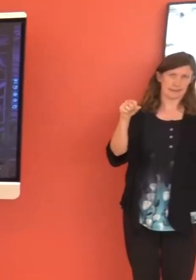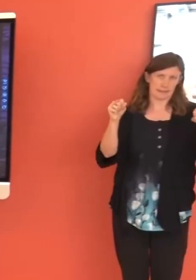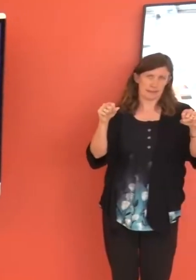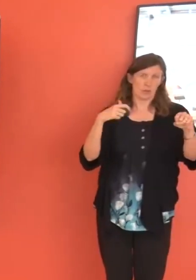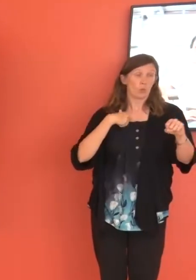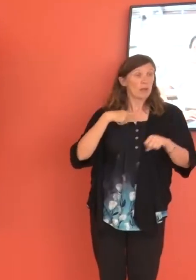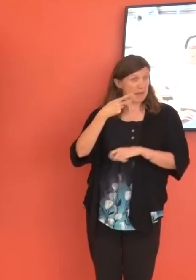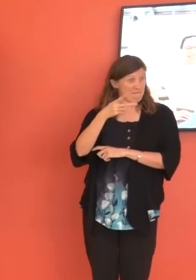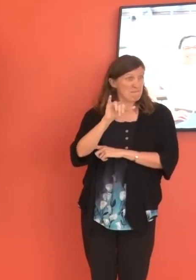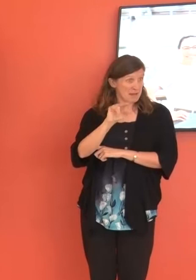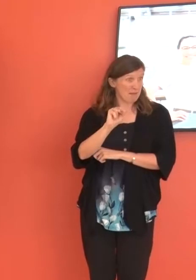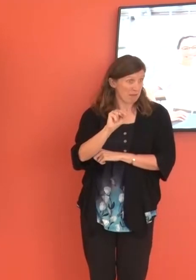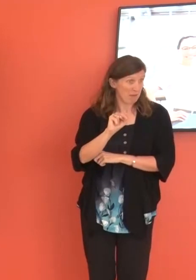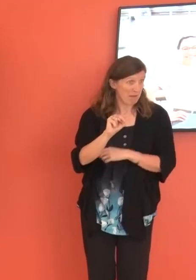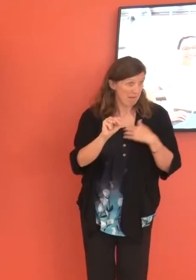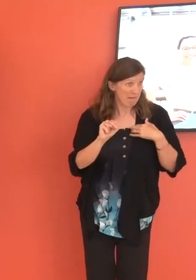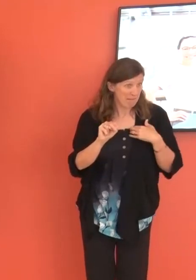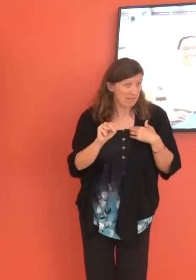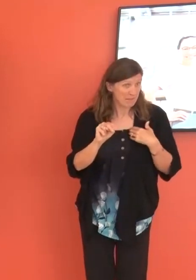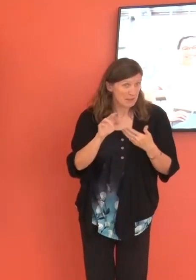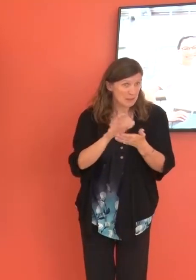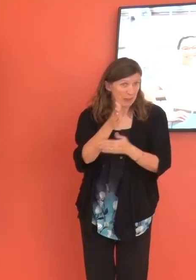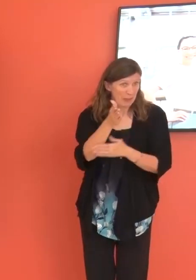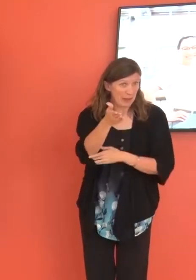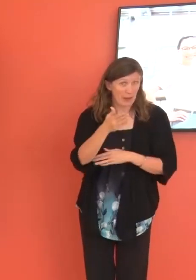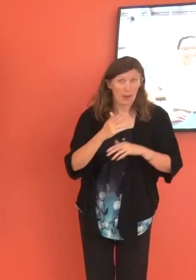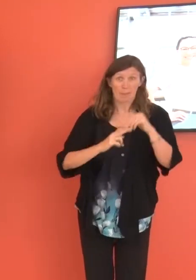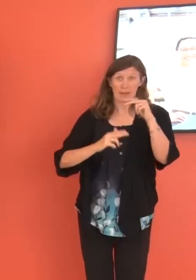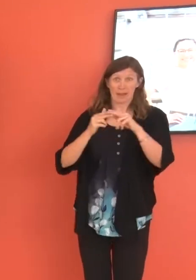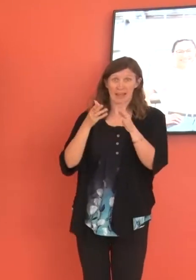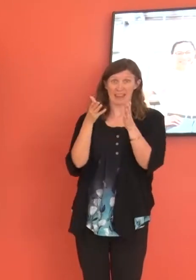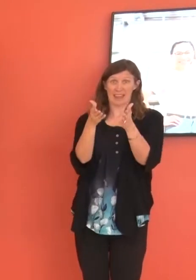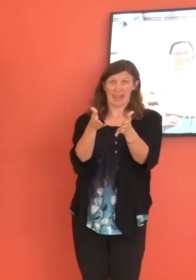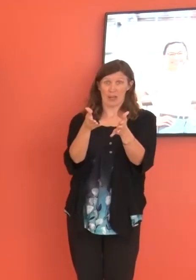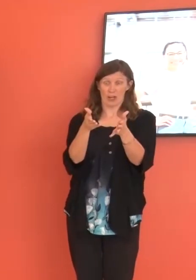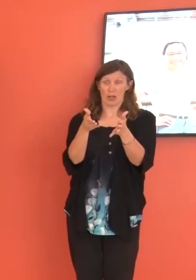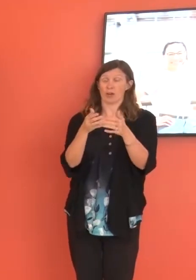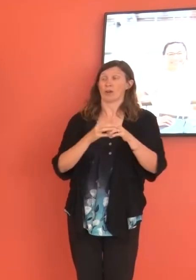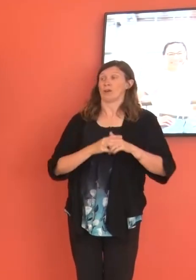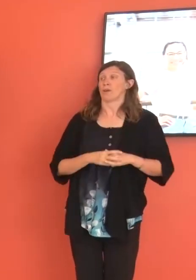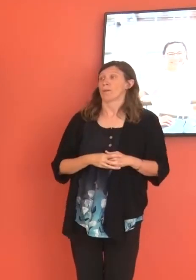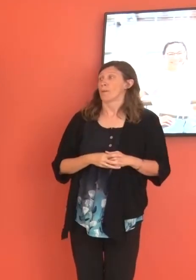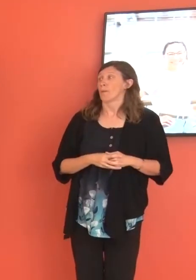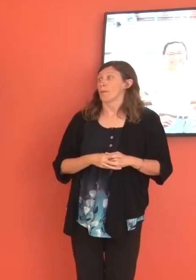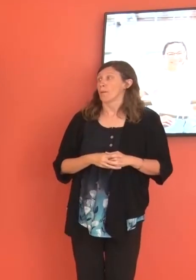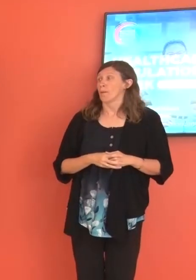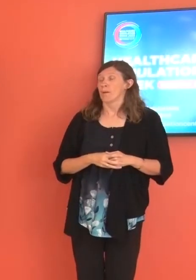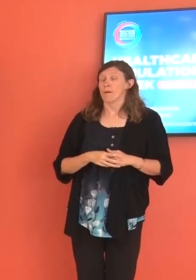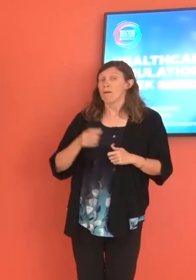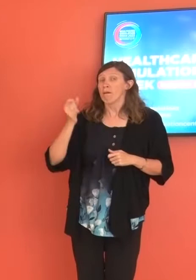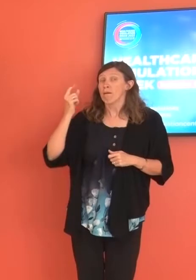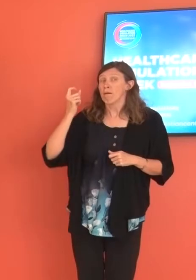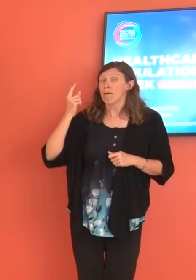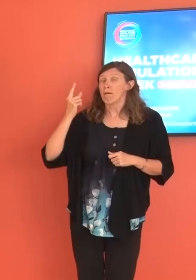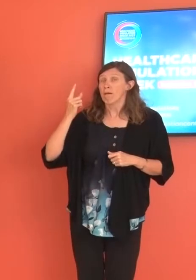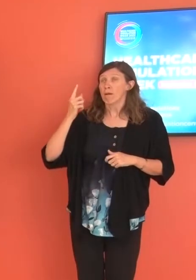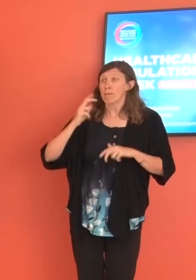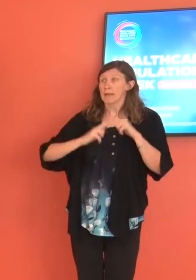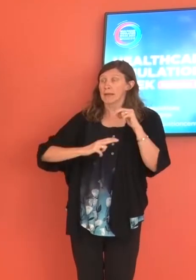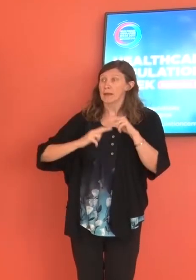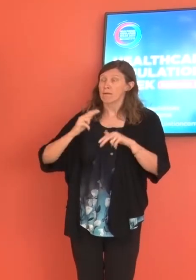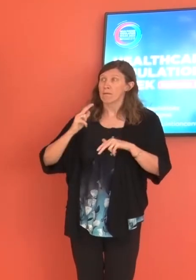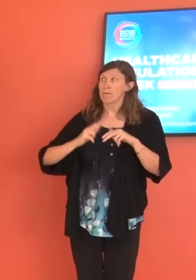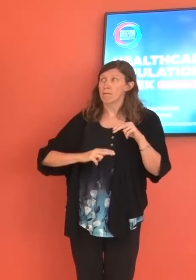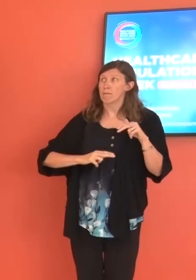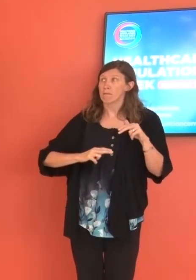a Pinnacle campus. The building that's on the Pinnacle campus was built as, I would